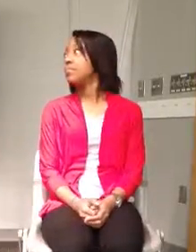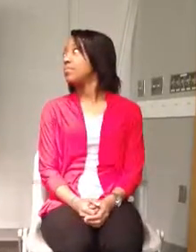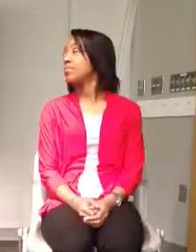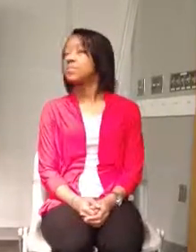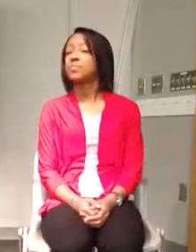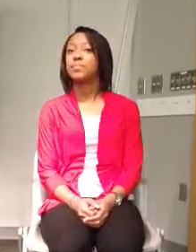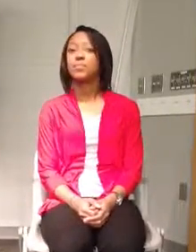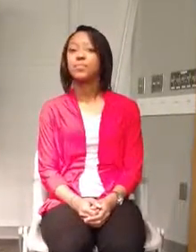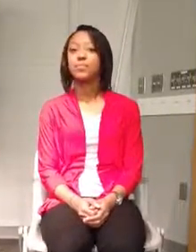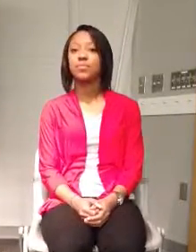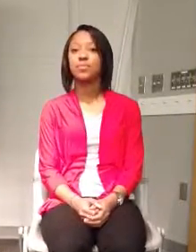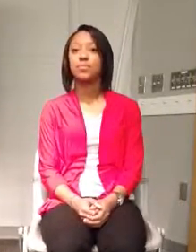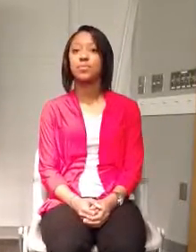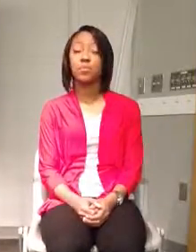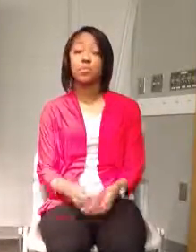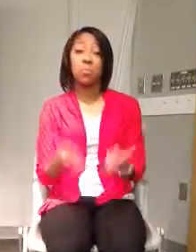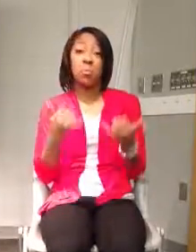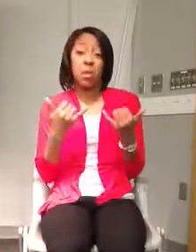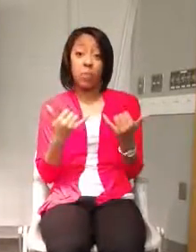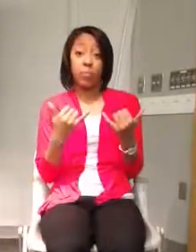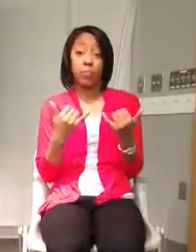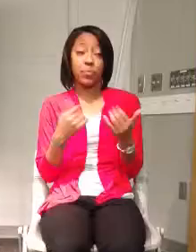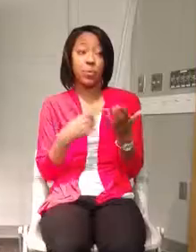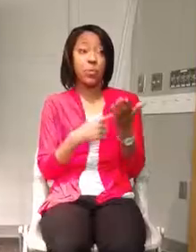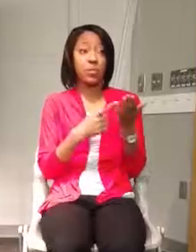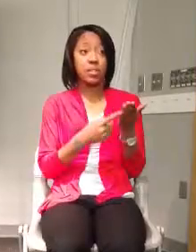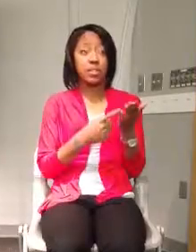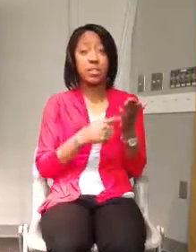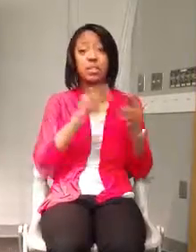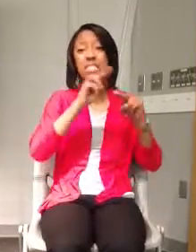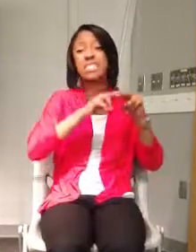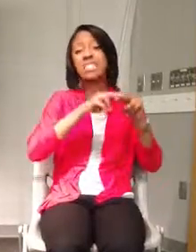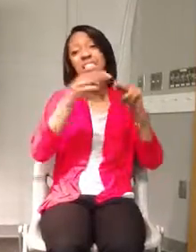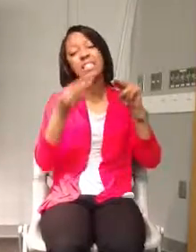All right, so now we'll talk about decreased cancer risk.